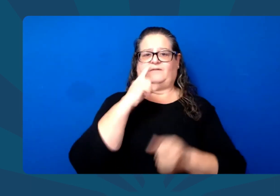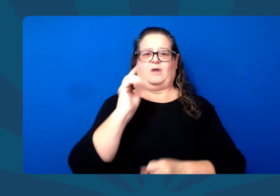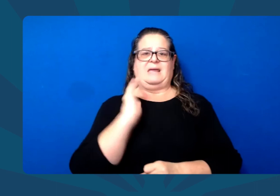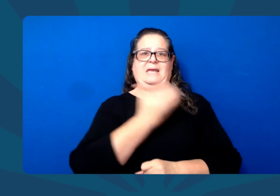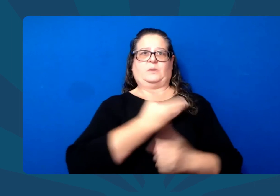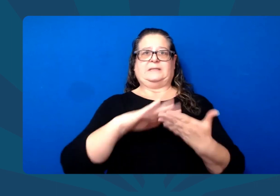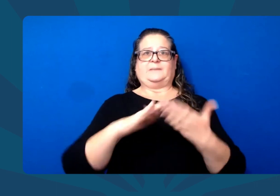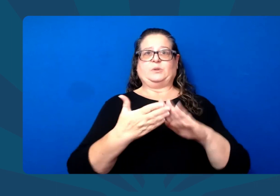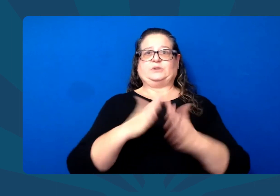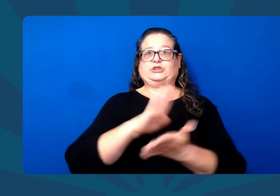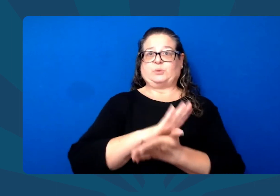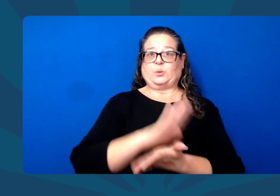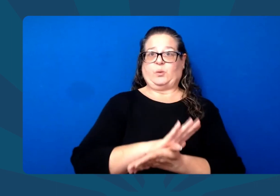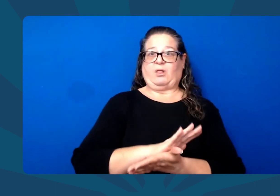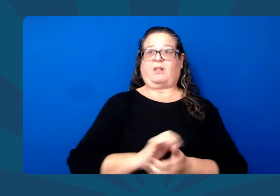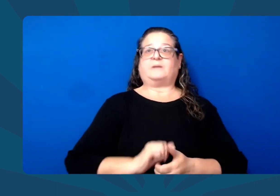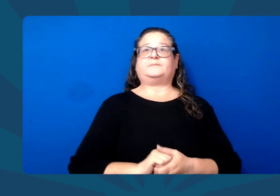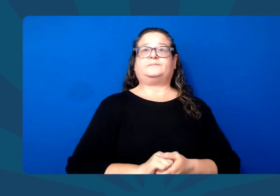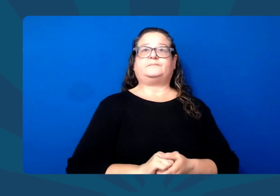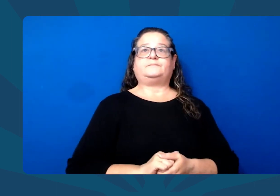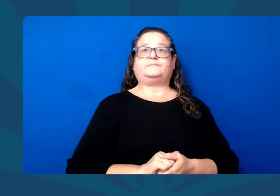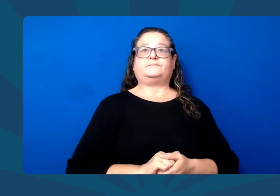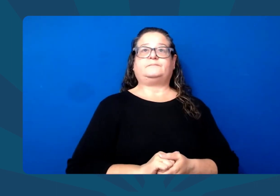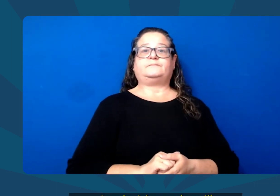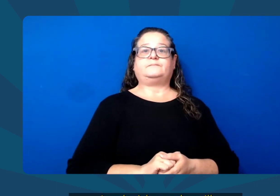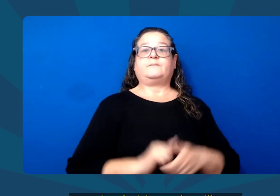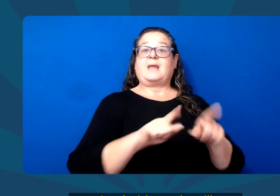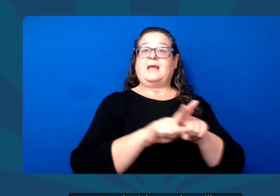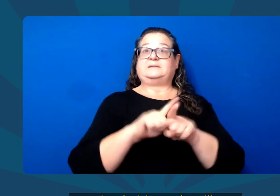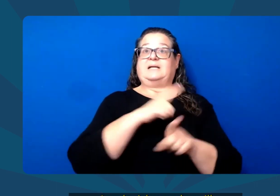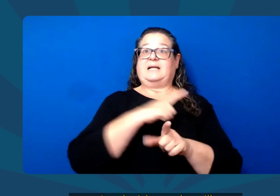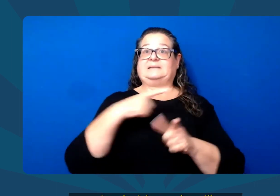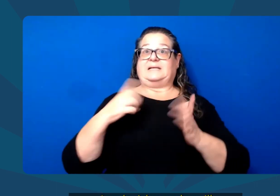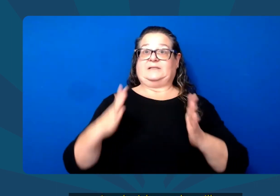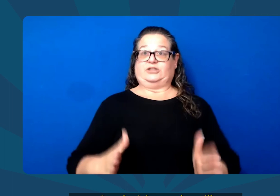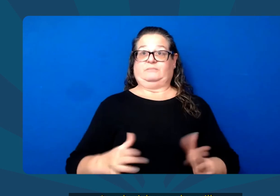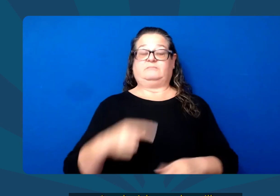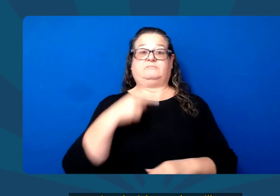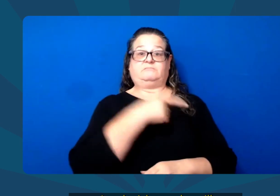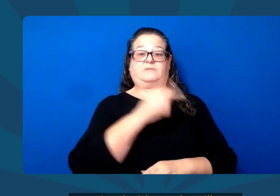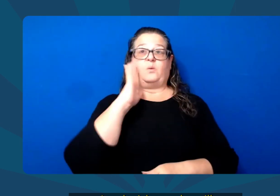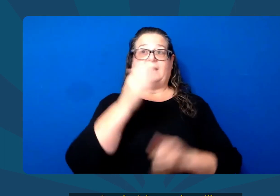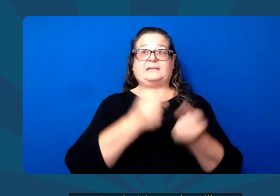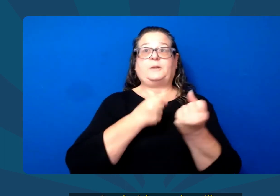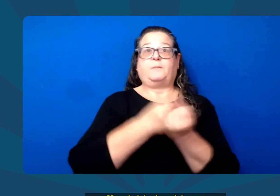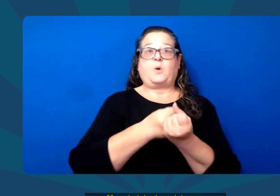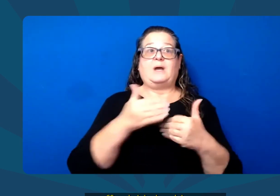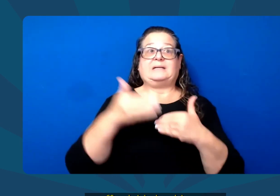As a mom, she is a tireless advocate for our community schools. As a legislator, she will champion neighborhood